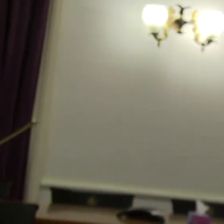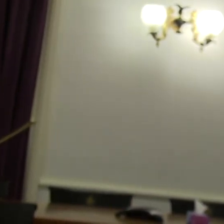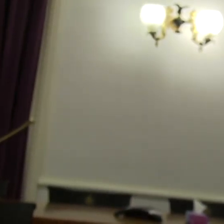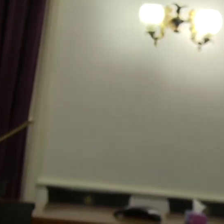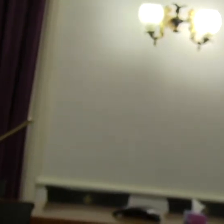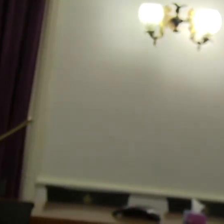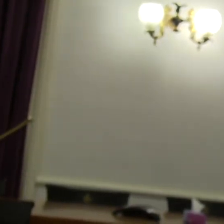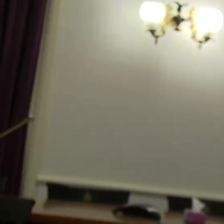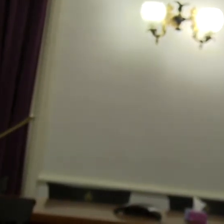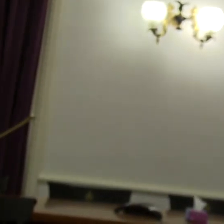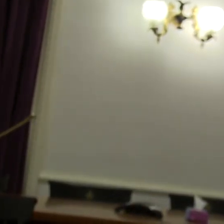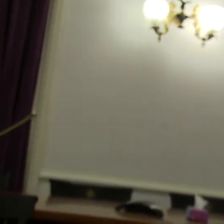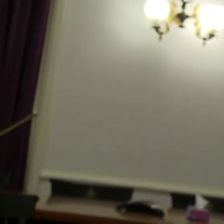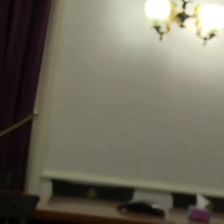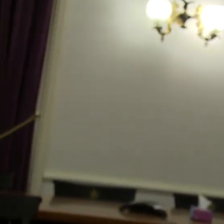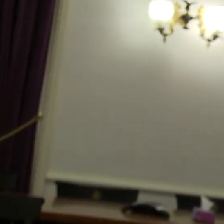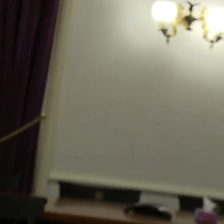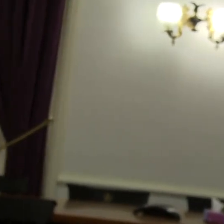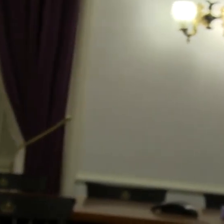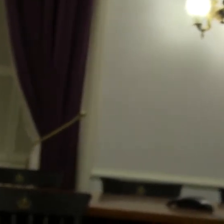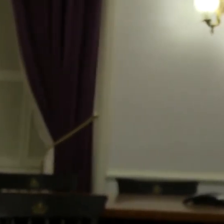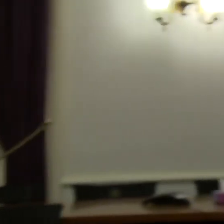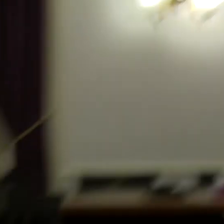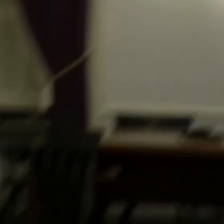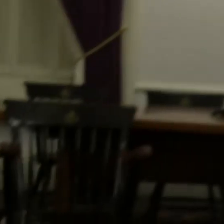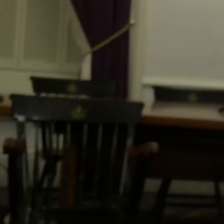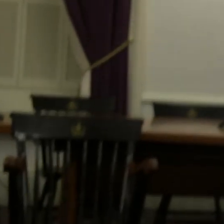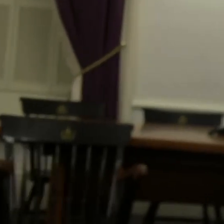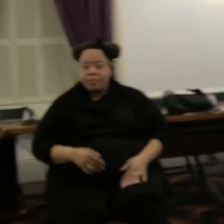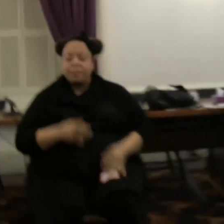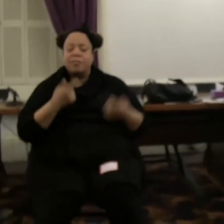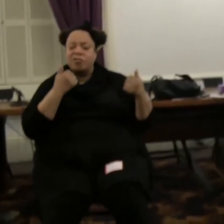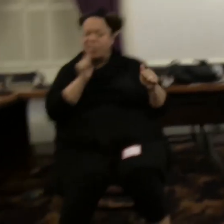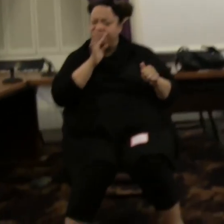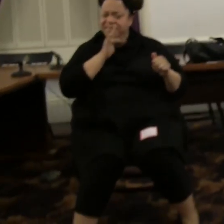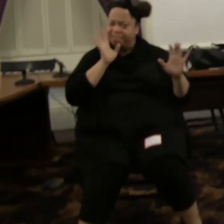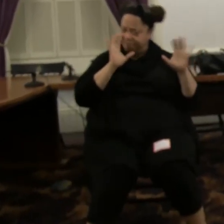So please, more stories the better. Thank you.